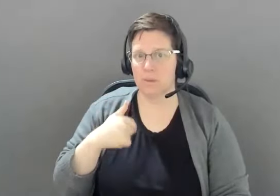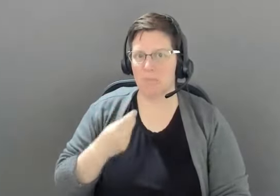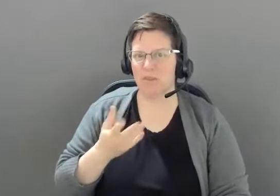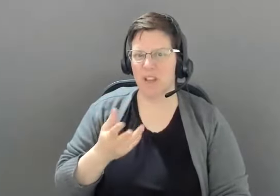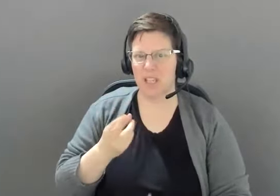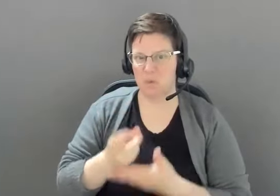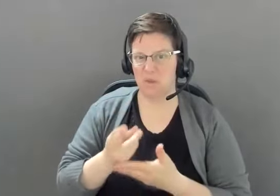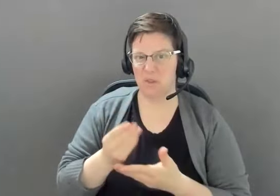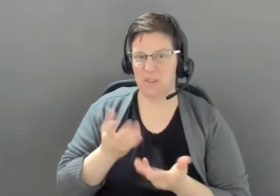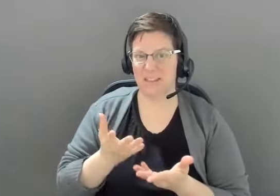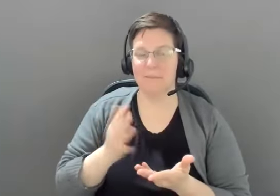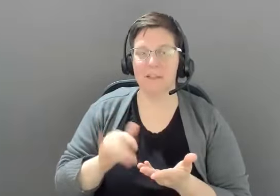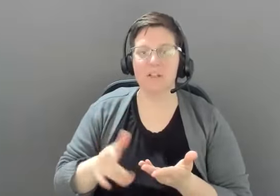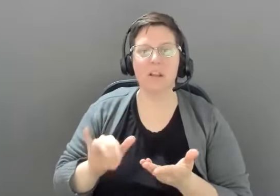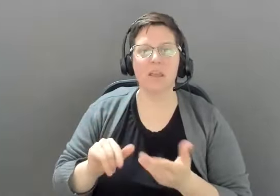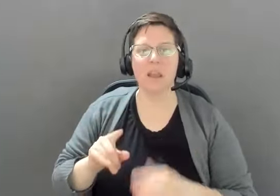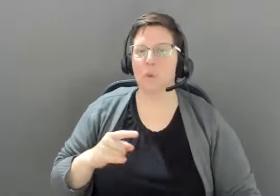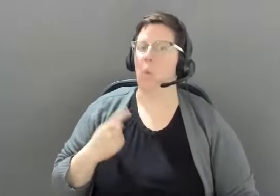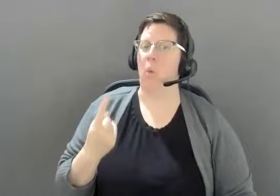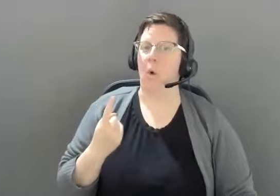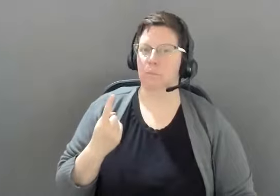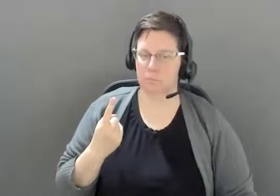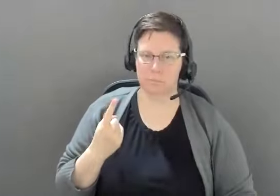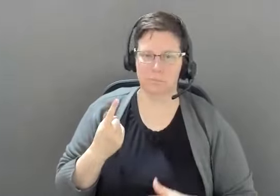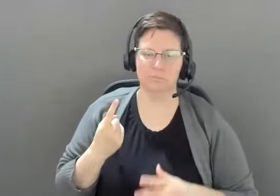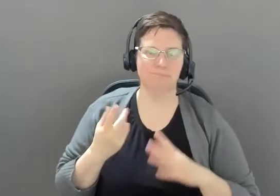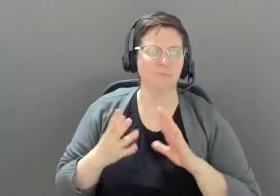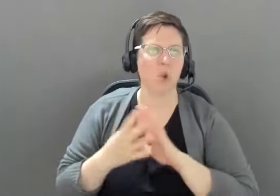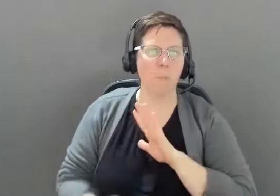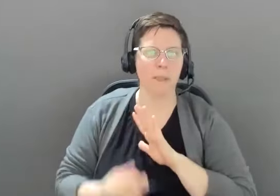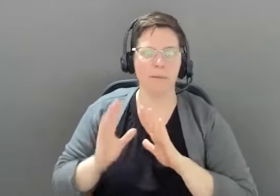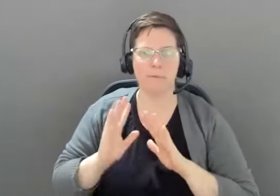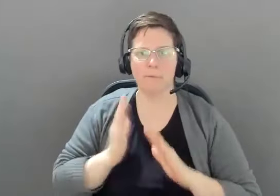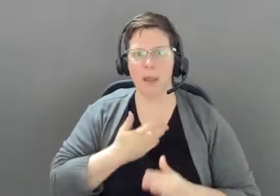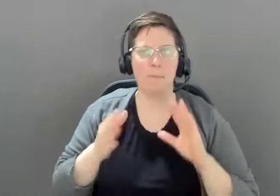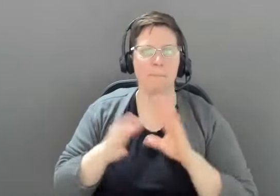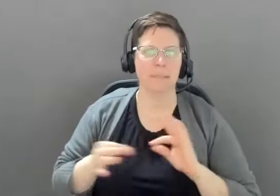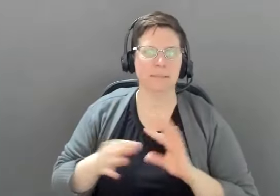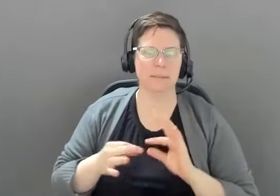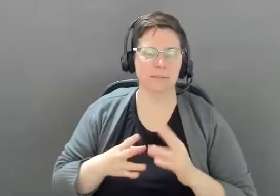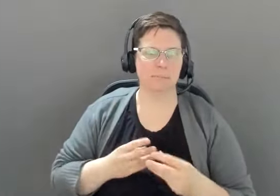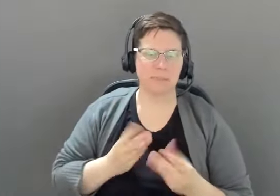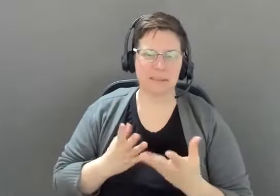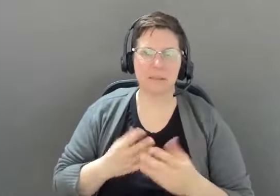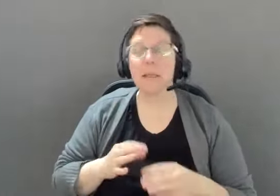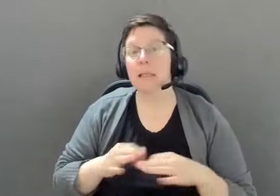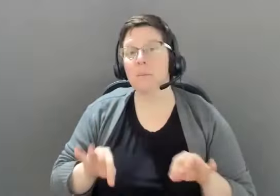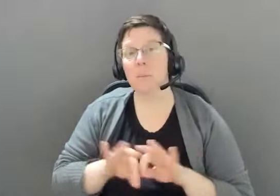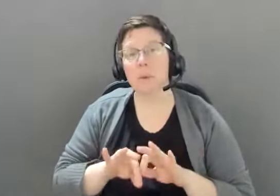of the iterations of our messages. But it's important to note that as we went through the process,